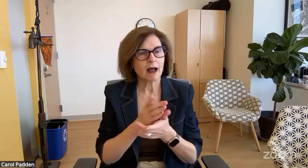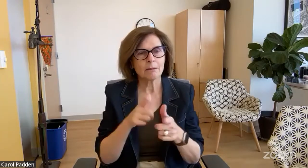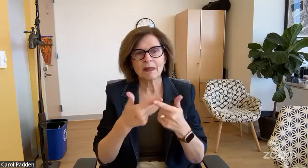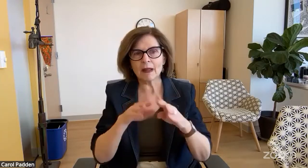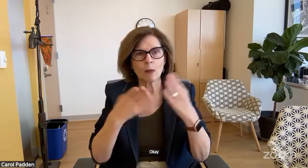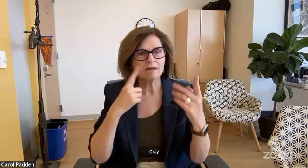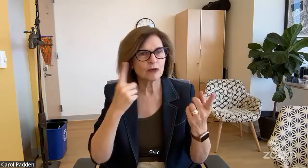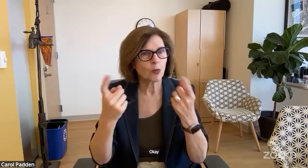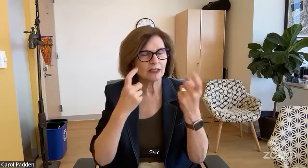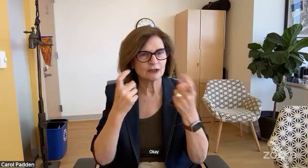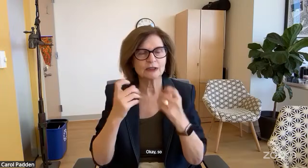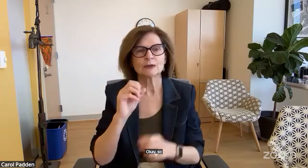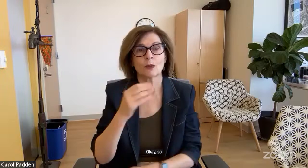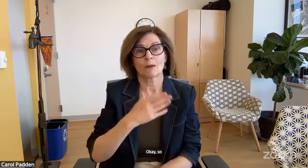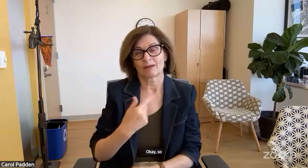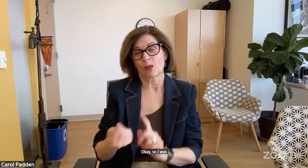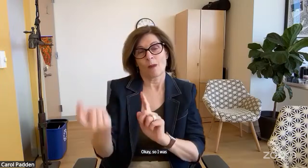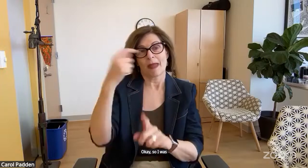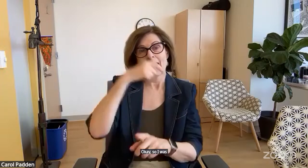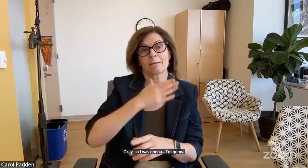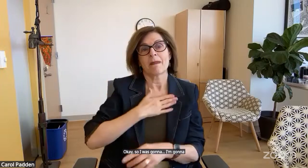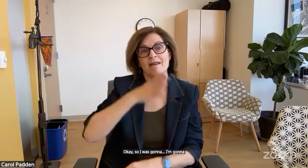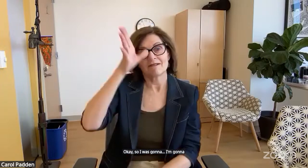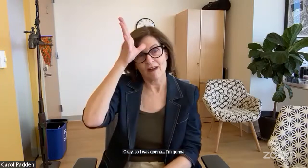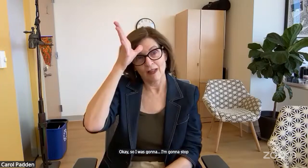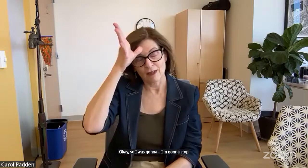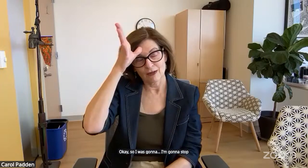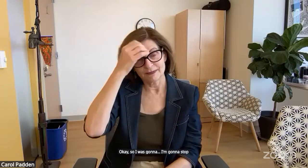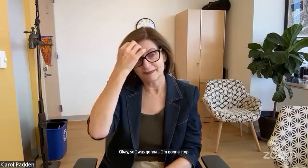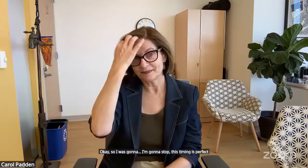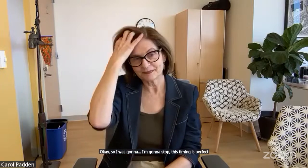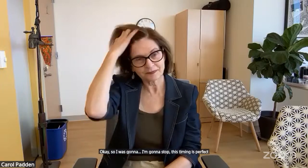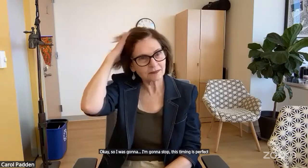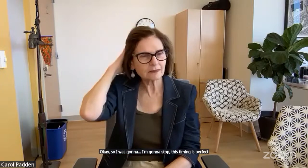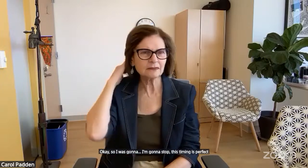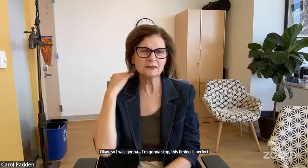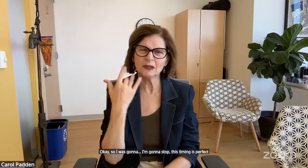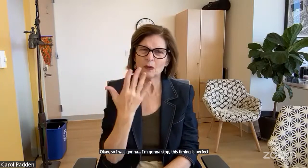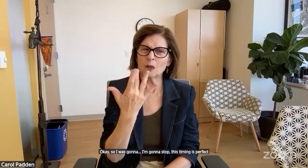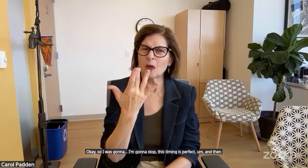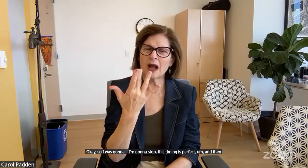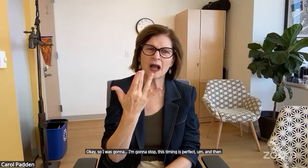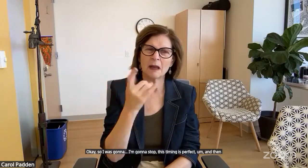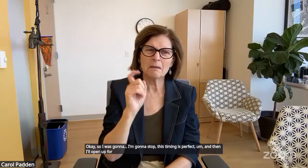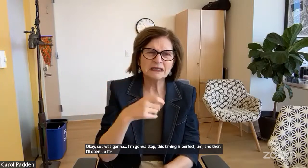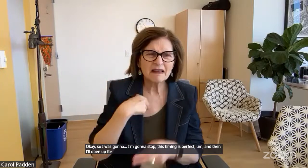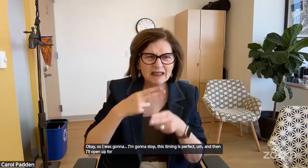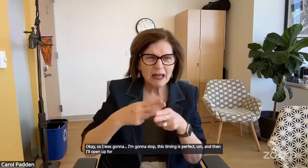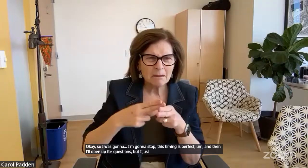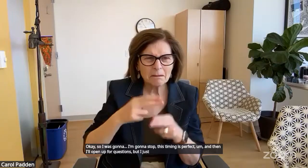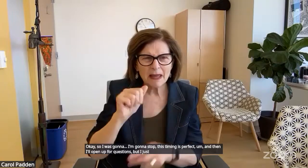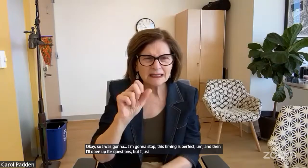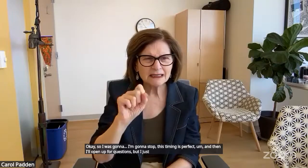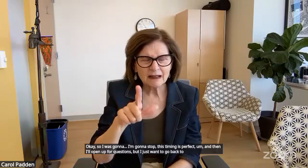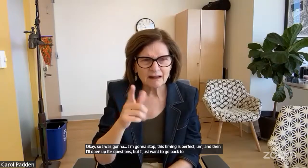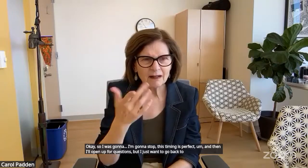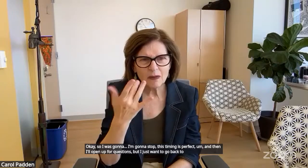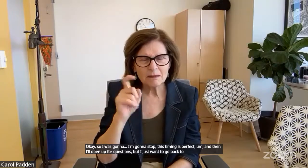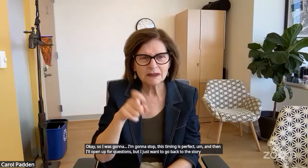Okay, so I'm gonna stop. This timing is perfect. And then I'll open up for questions. But I just want to go back to the story that I